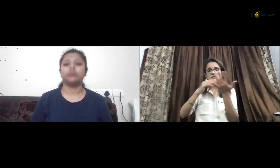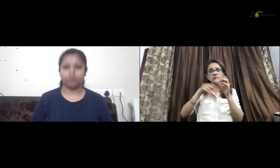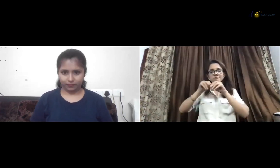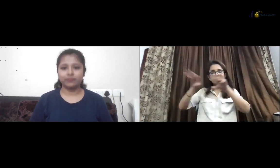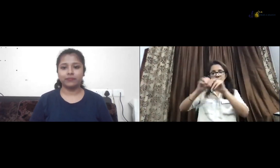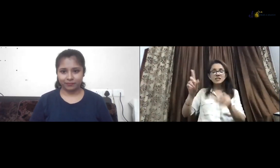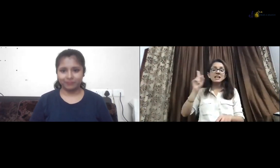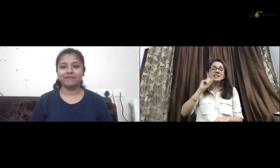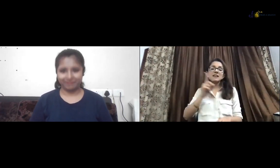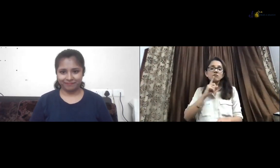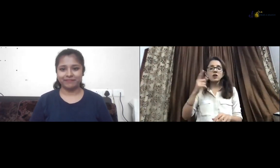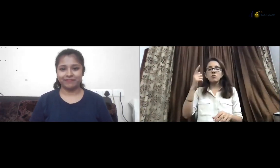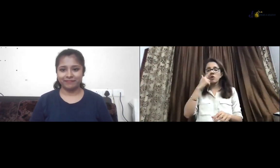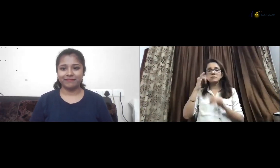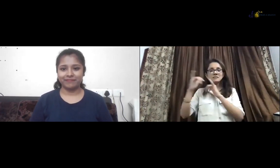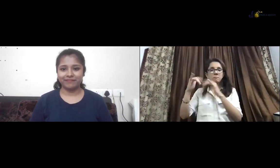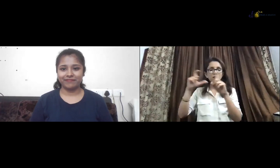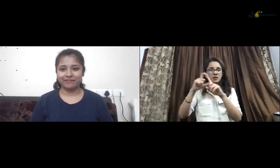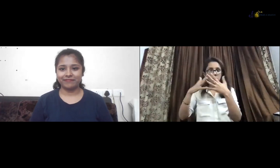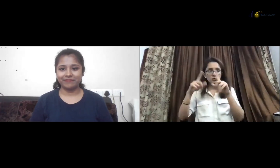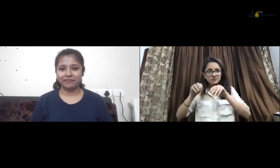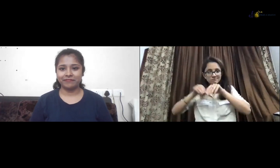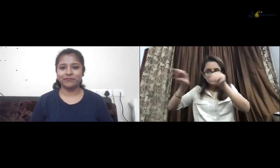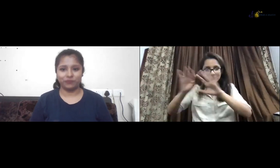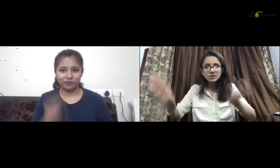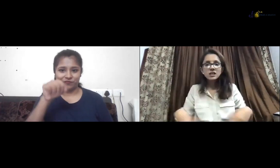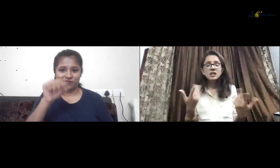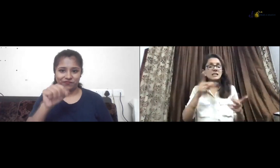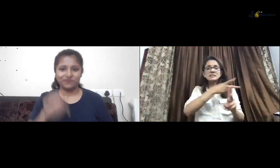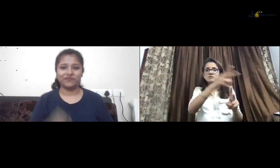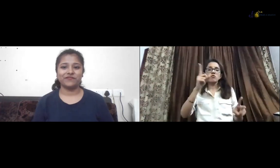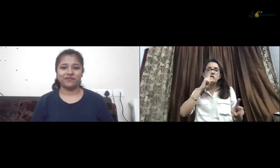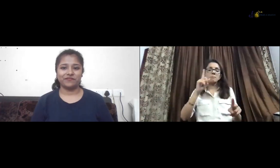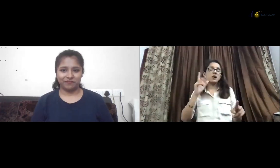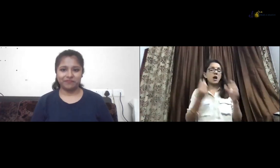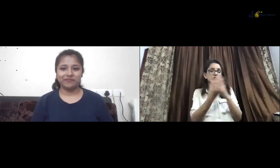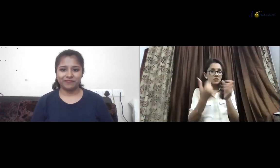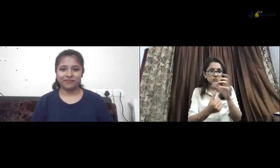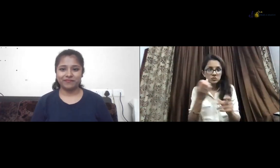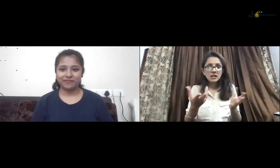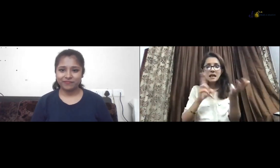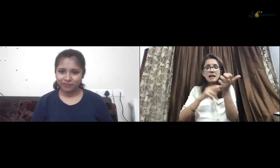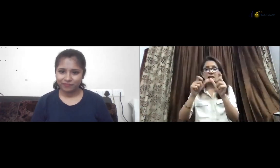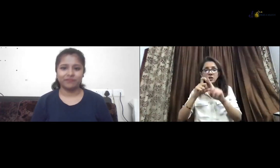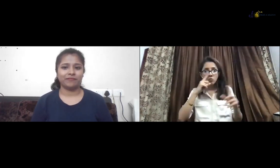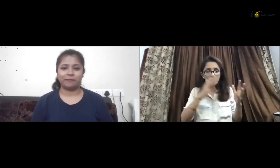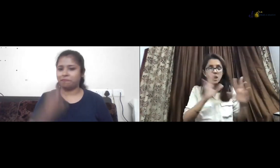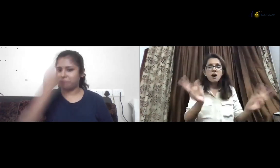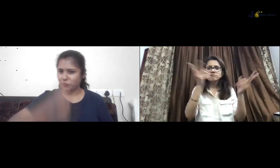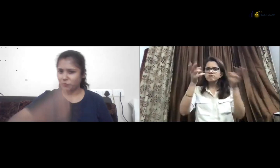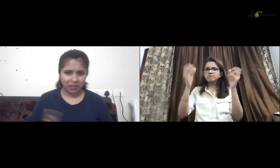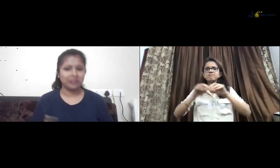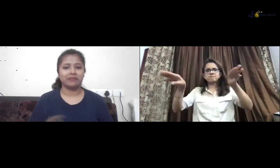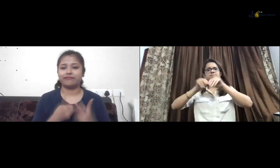when people were not spreading the awareness, people were not aware. So DWT, Deaf Women too, and also there are some other